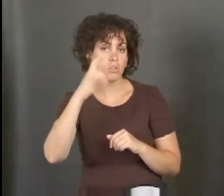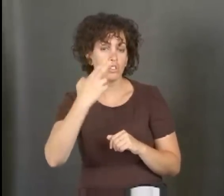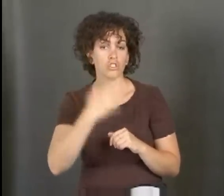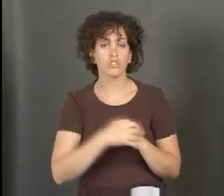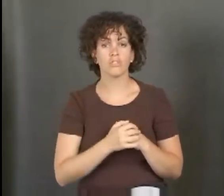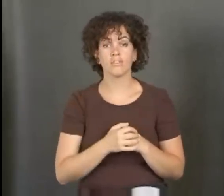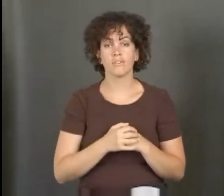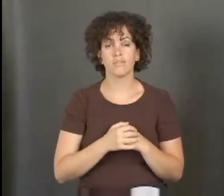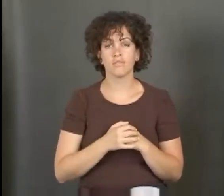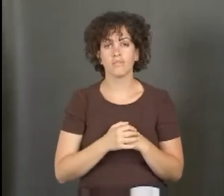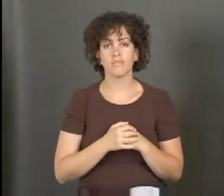A back porch.